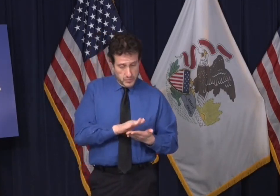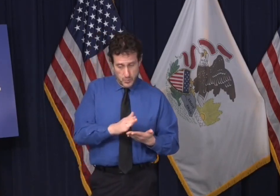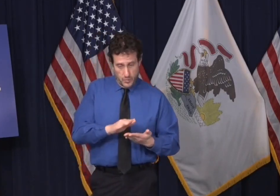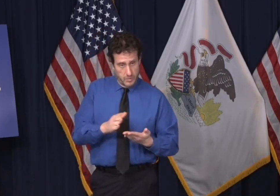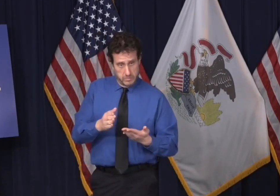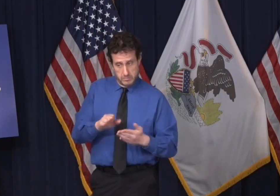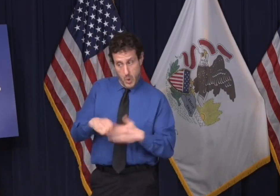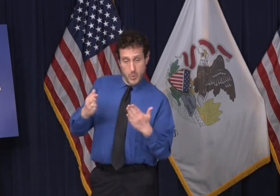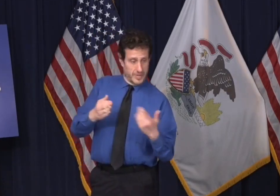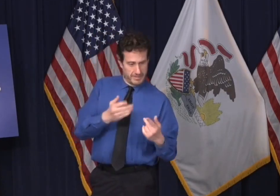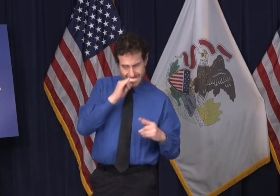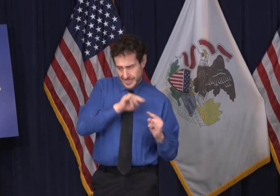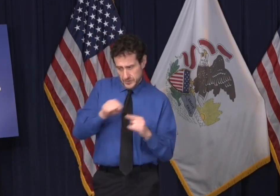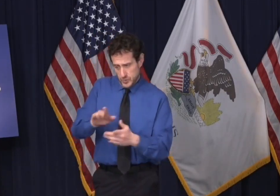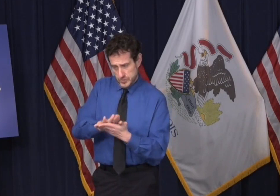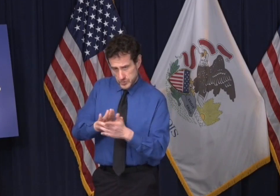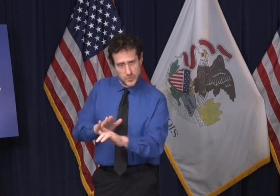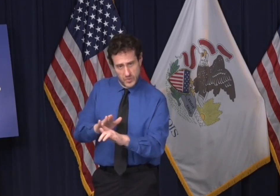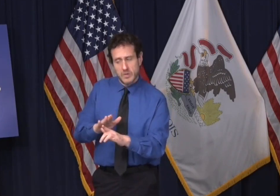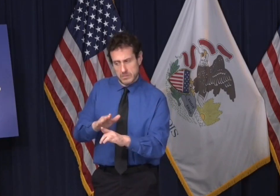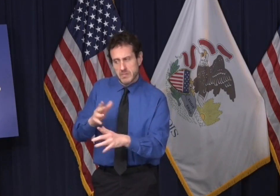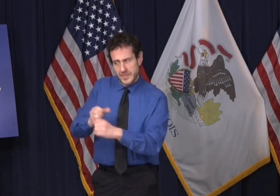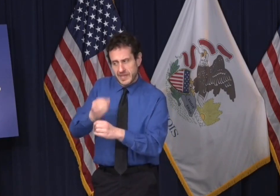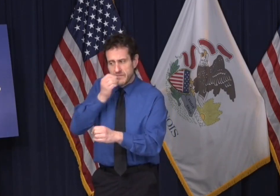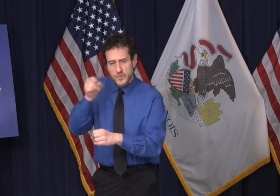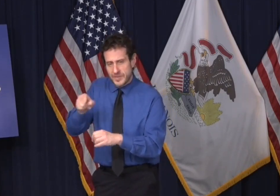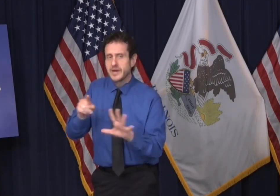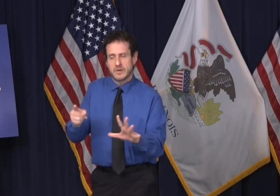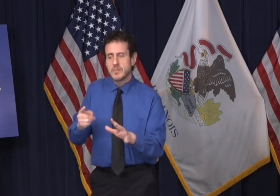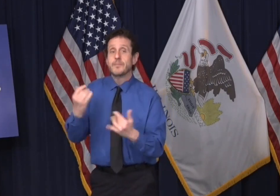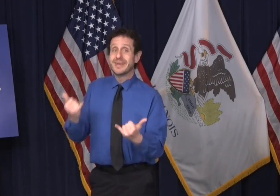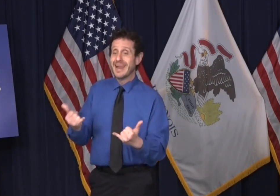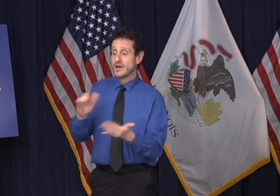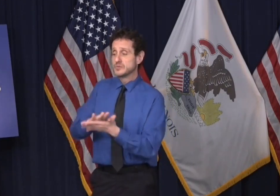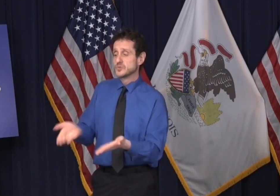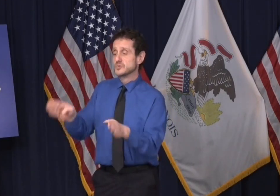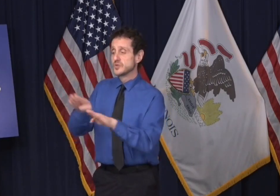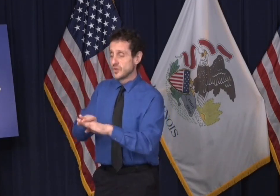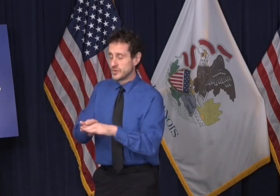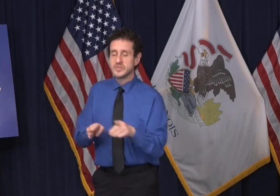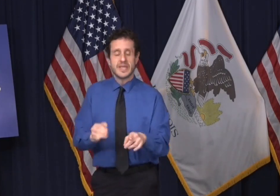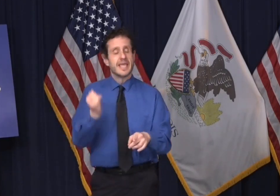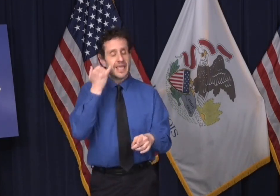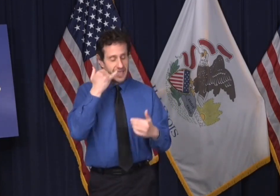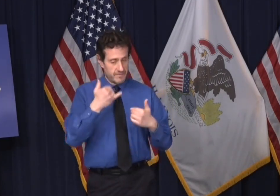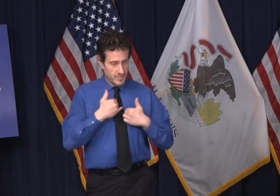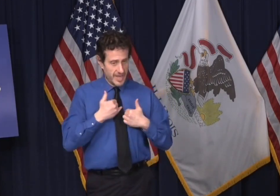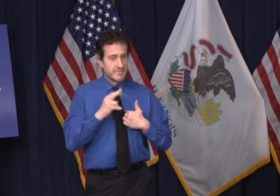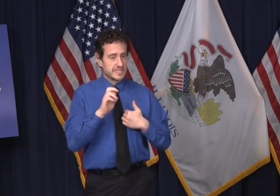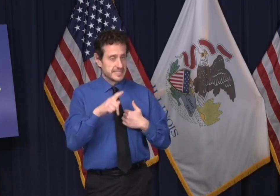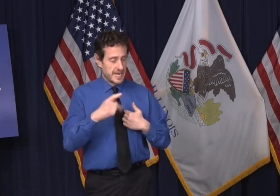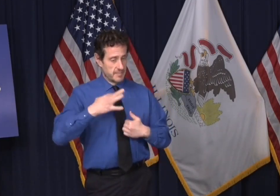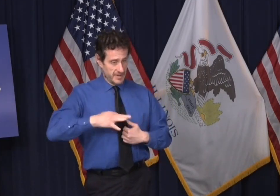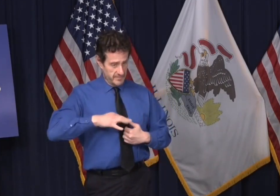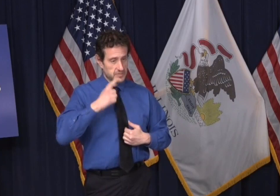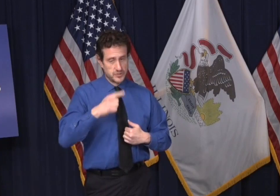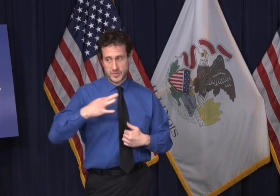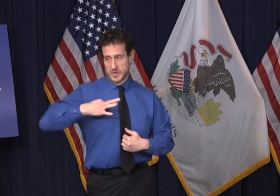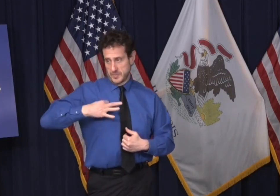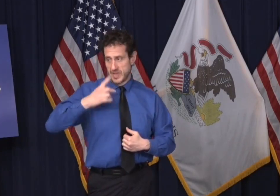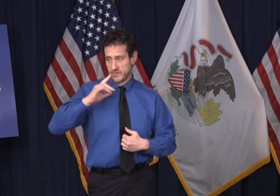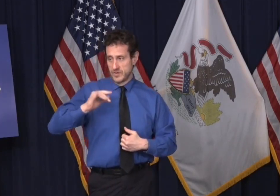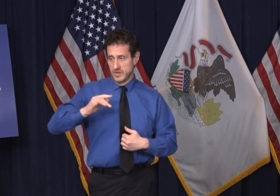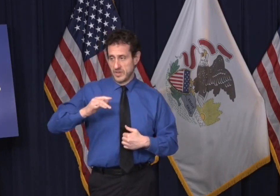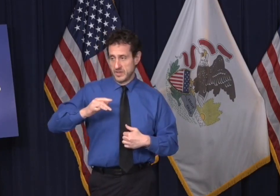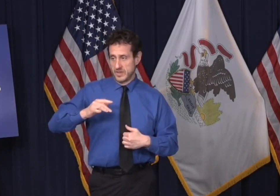currently receive SNAP benefits will be able to submit a simplified application for this assistance soon. And